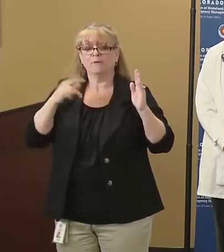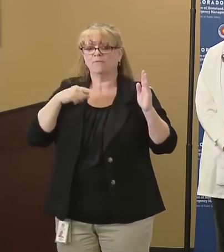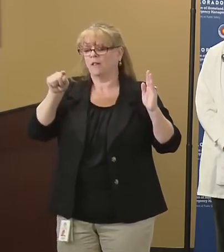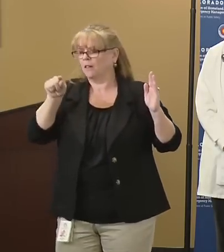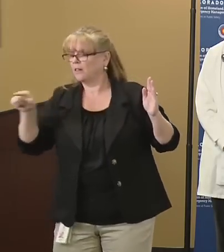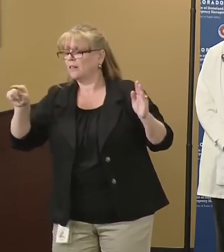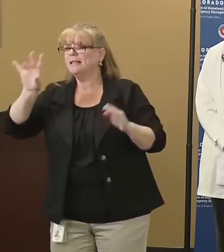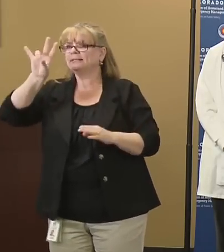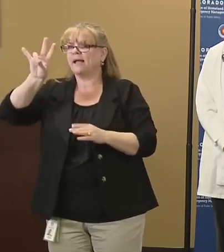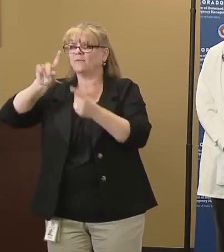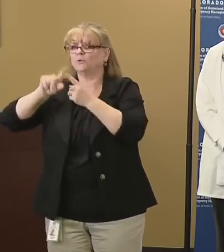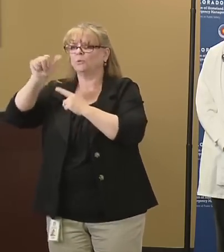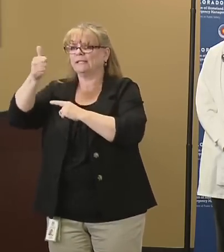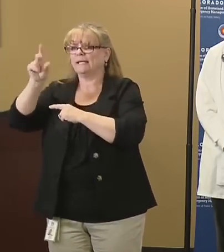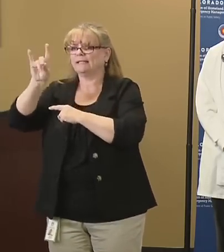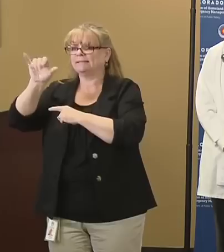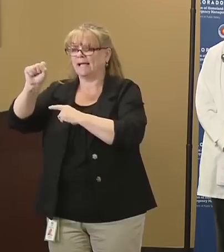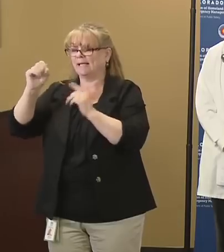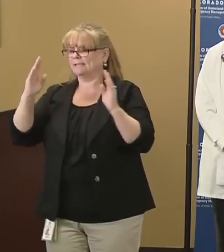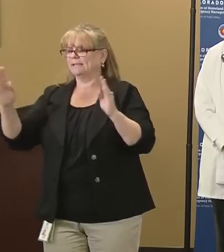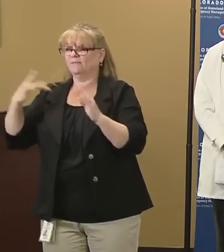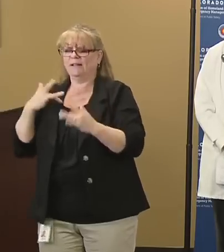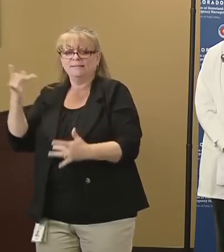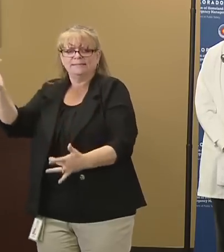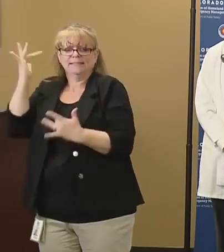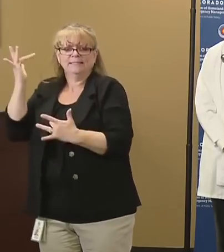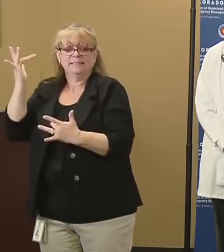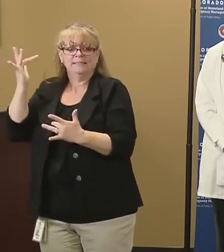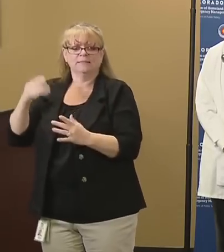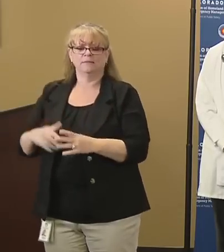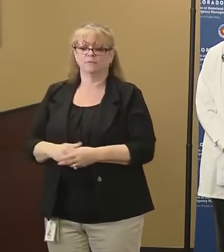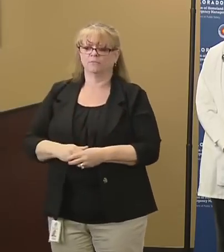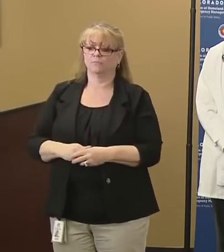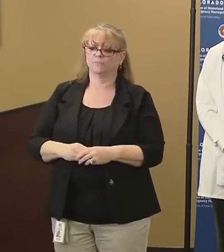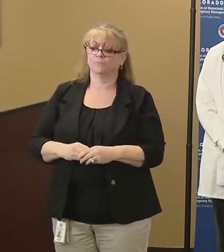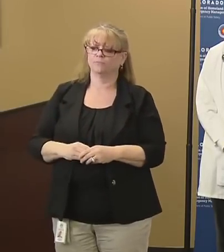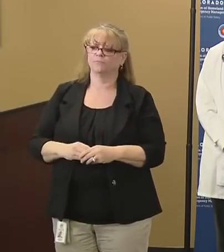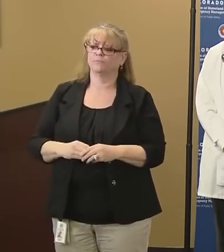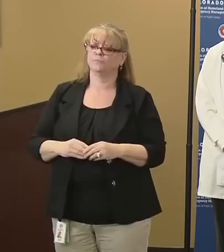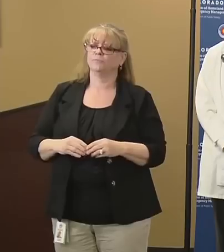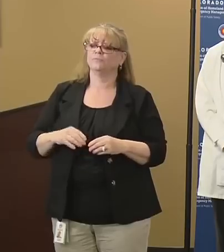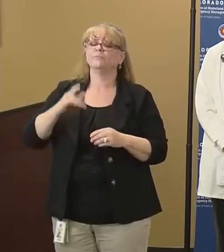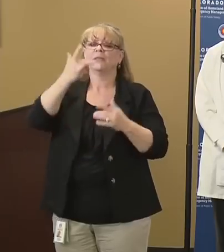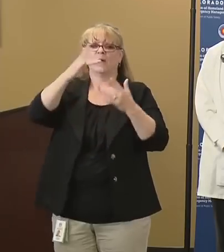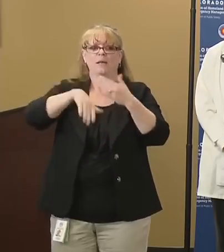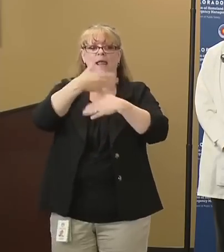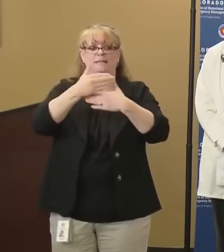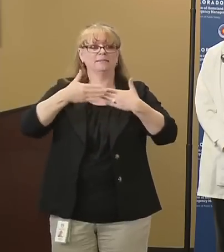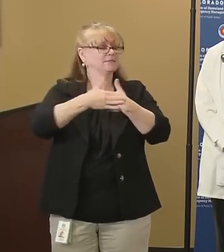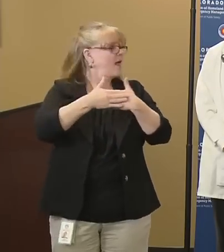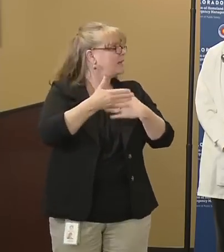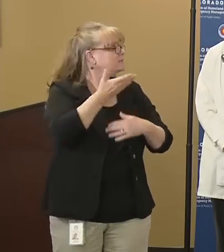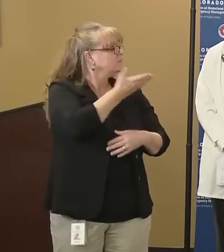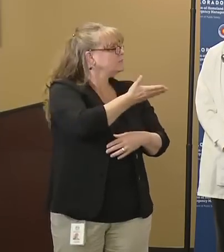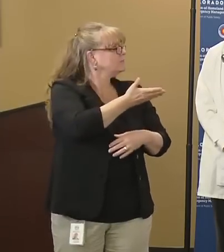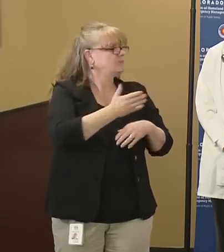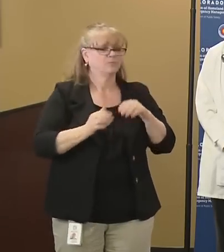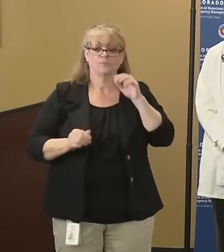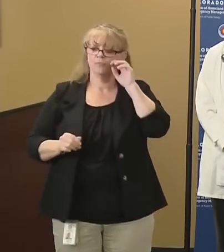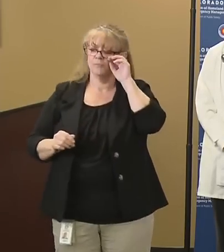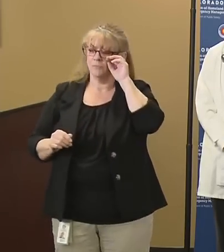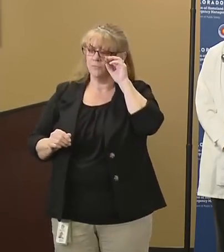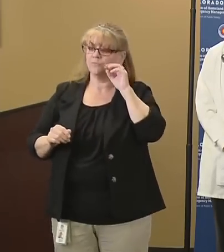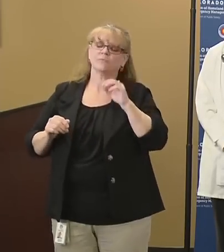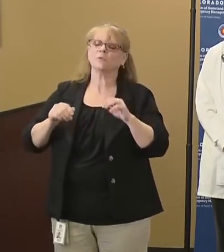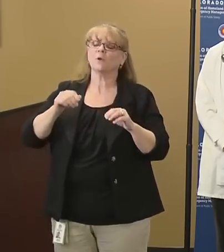please. So this is the important thing that we all will be looking for in terms of when these impacts hit. So what we are